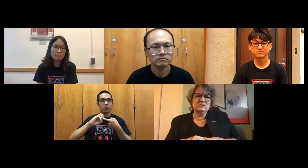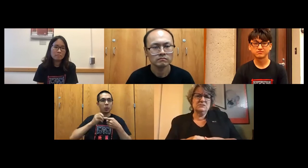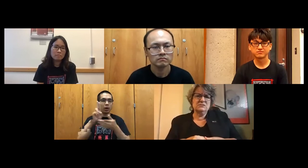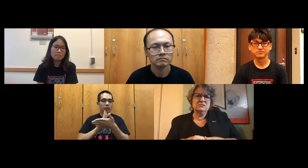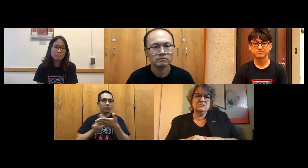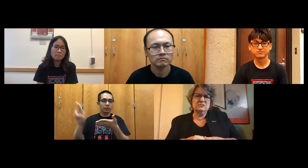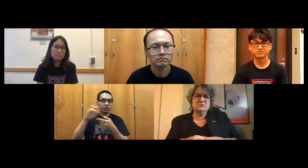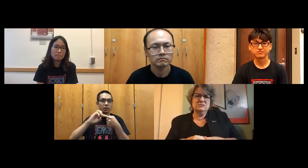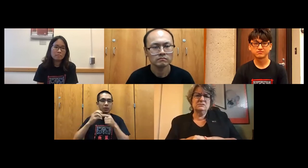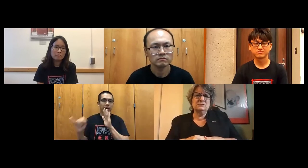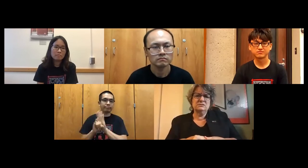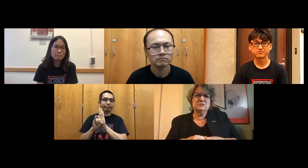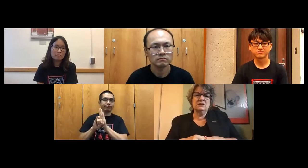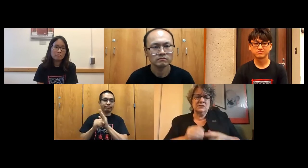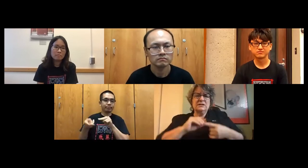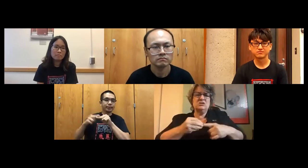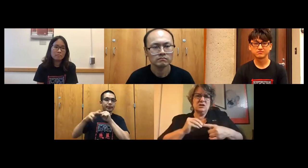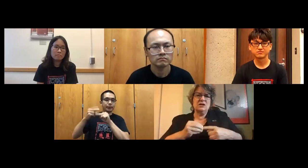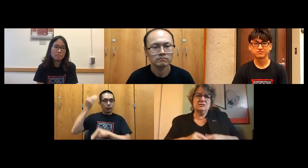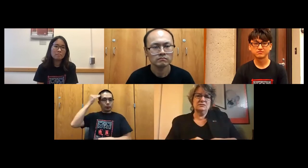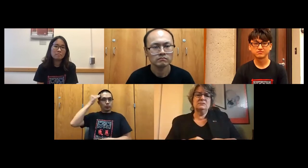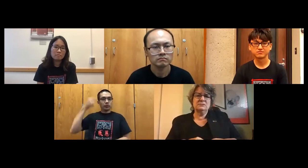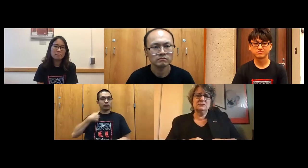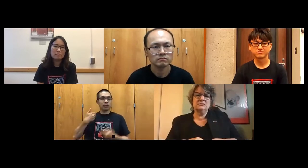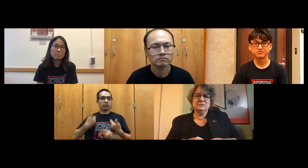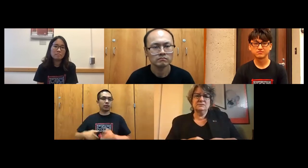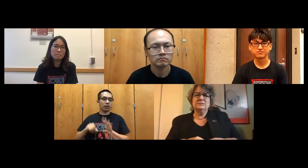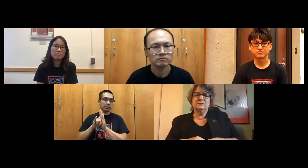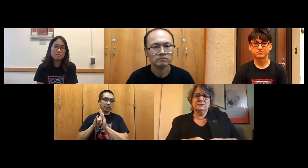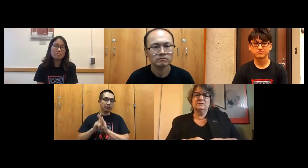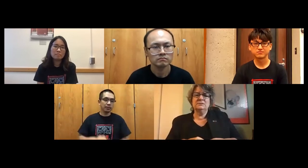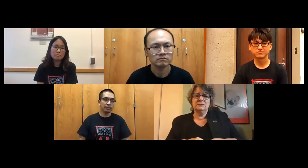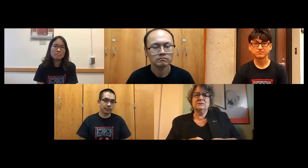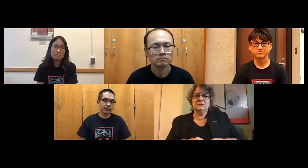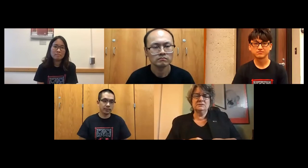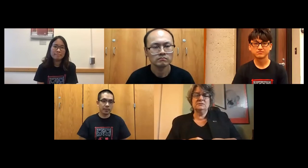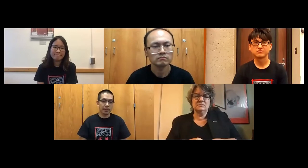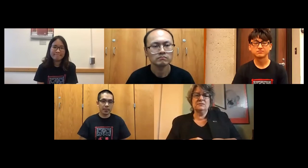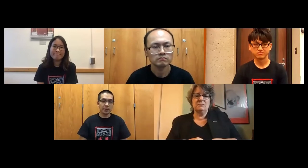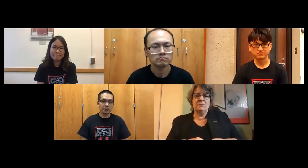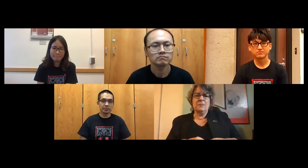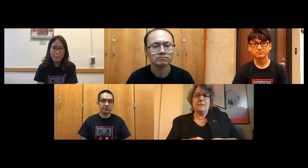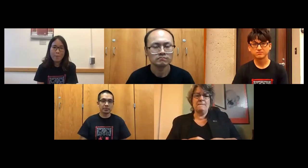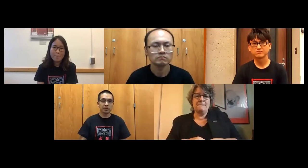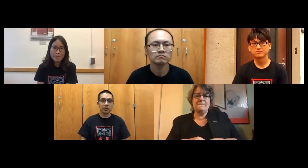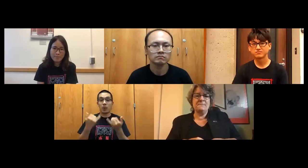know? I think at university, I think that's really where I really started to identify as a deaf